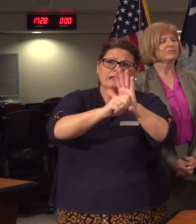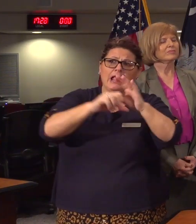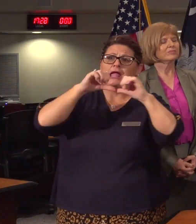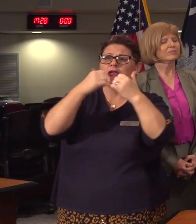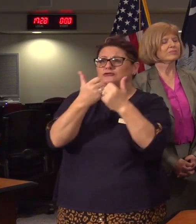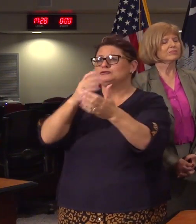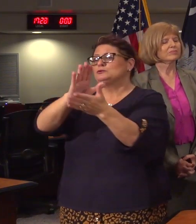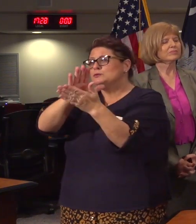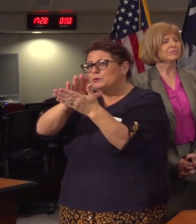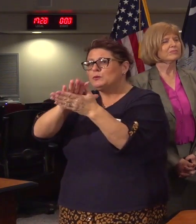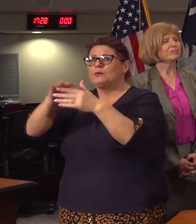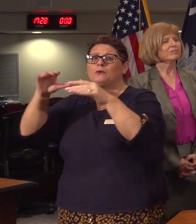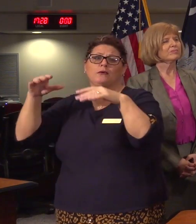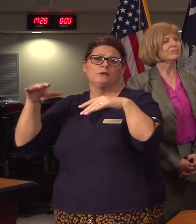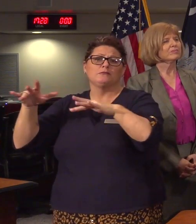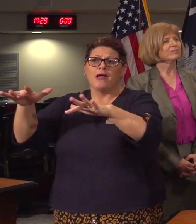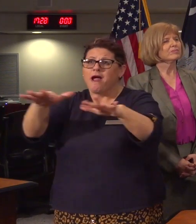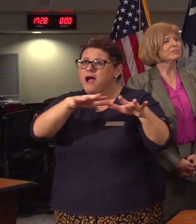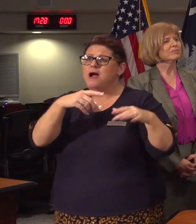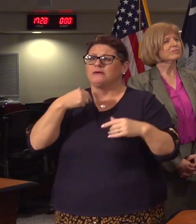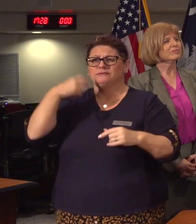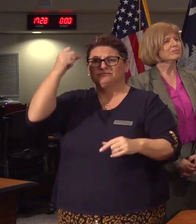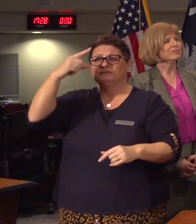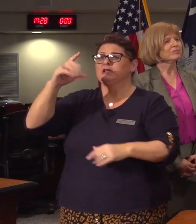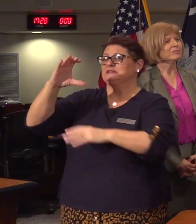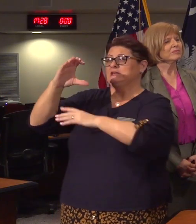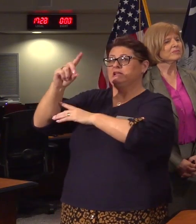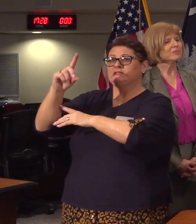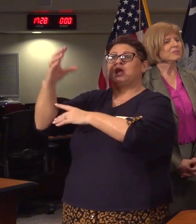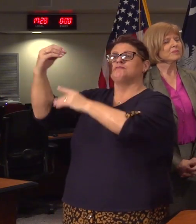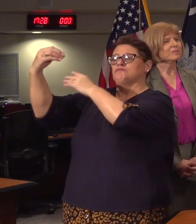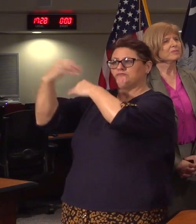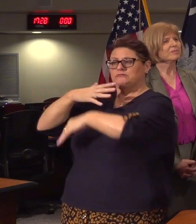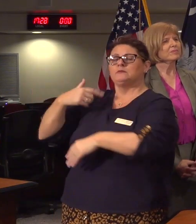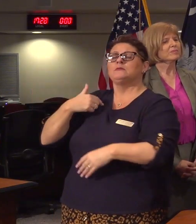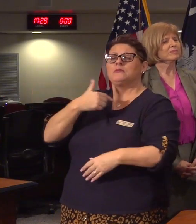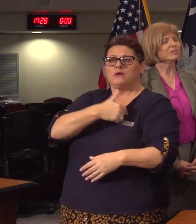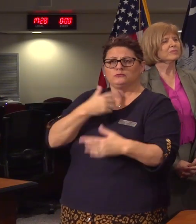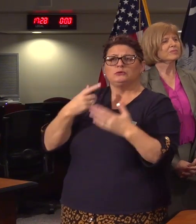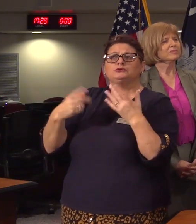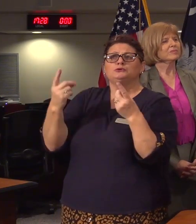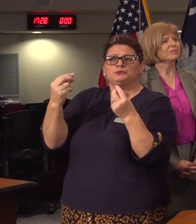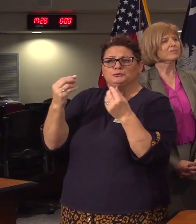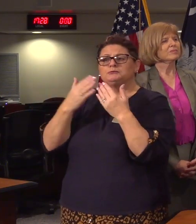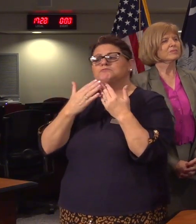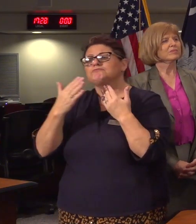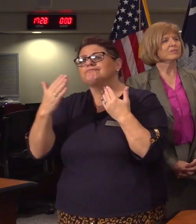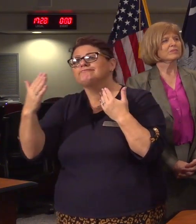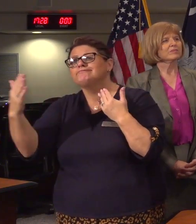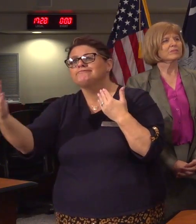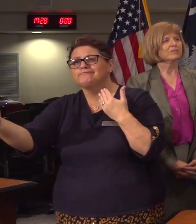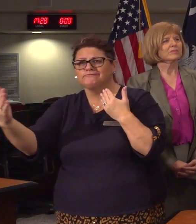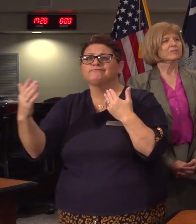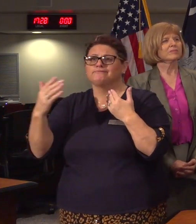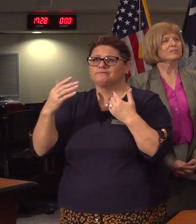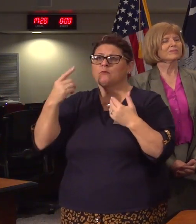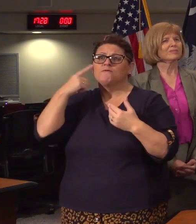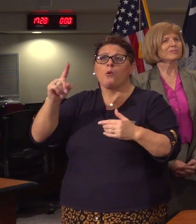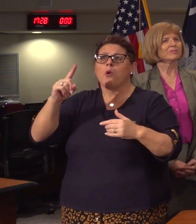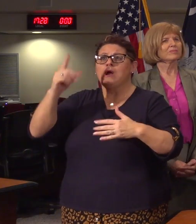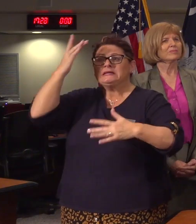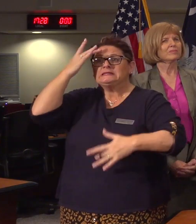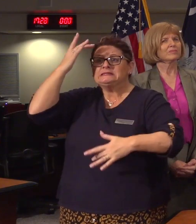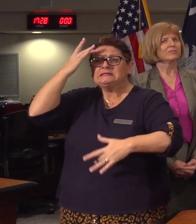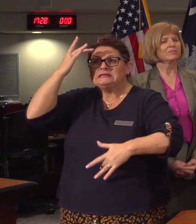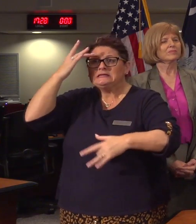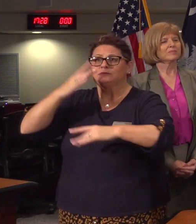schools. The CDC has provided guidance to help determine a course of action based on specific circumstances of disease activity